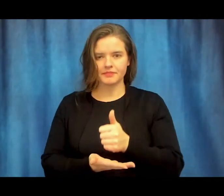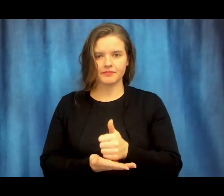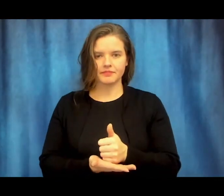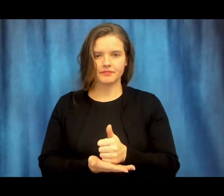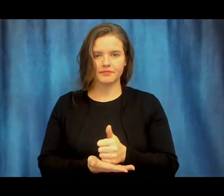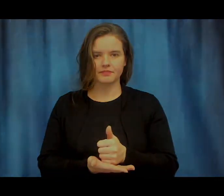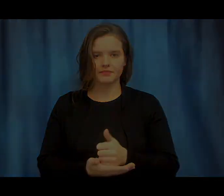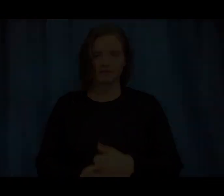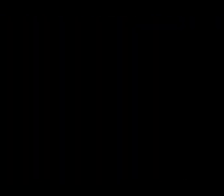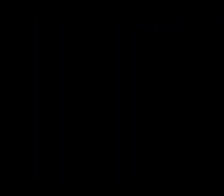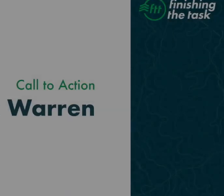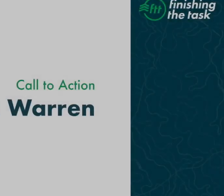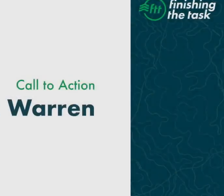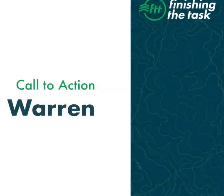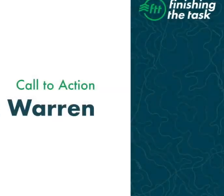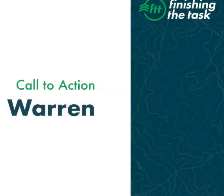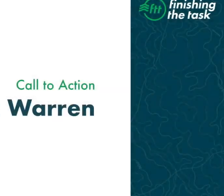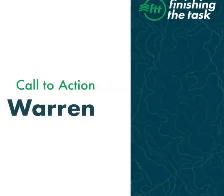Amen.